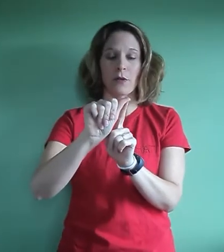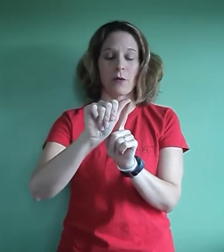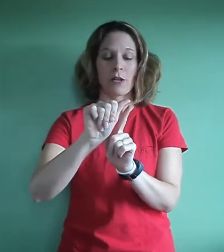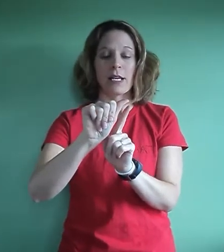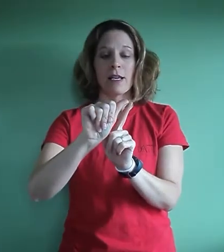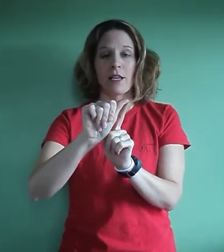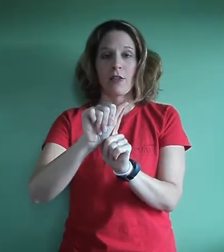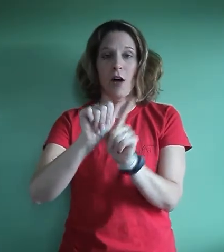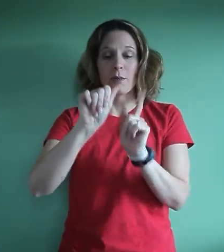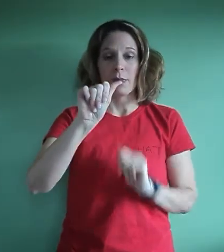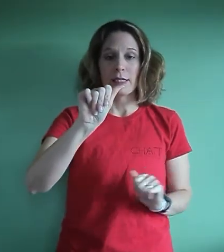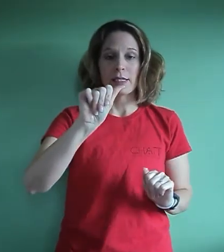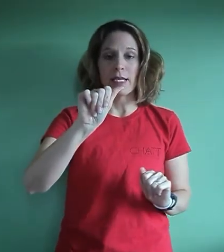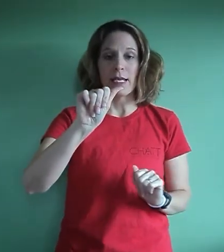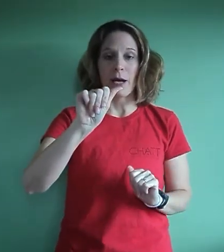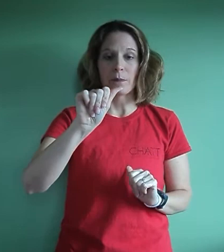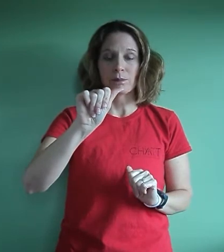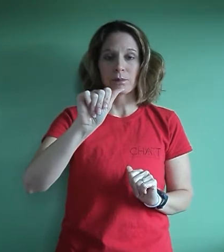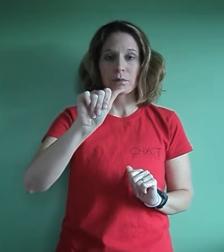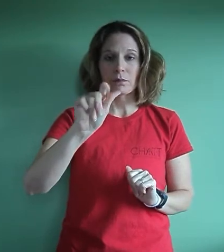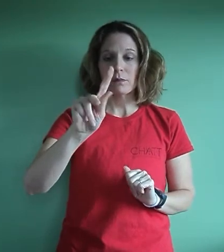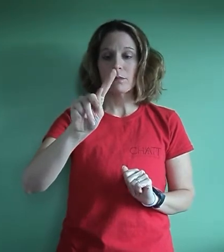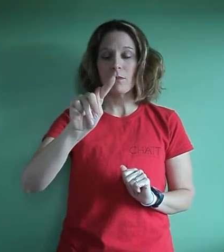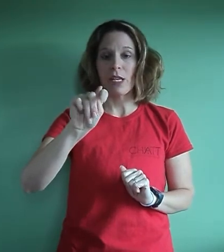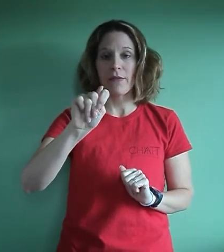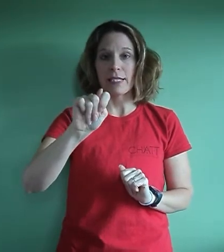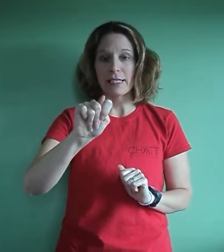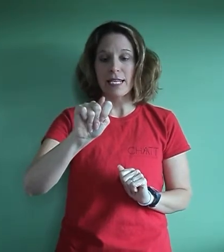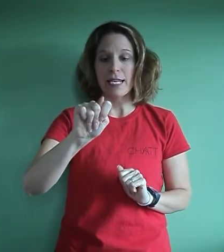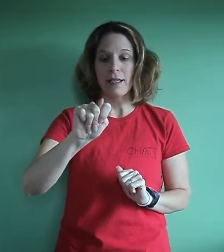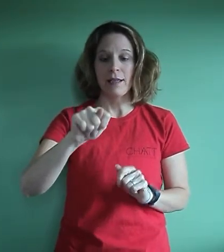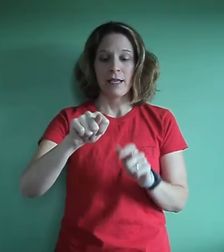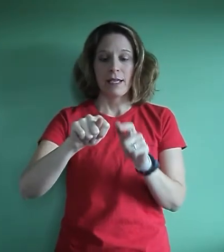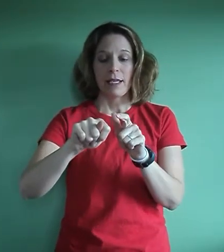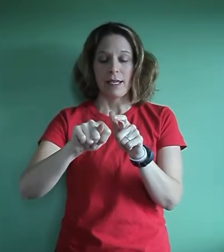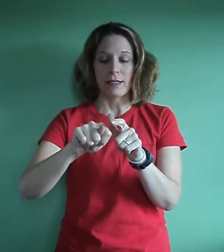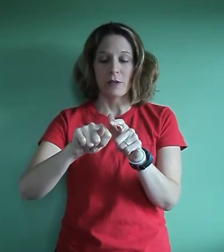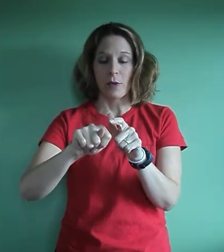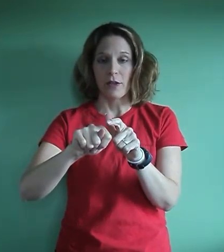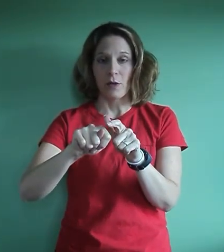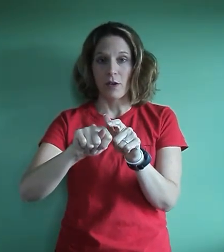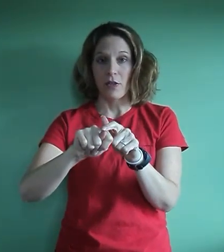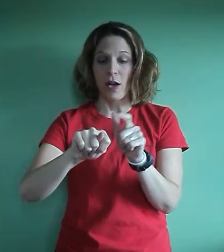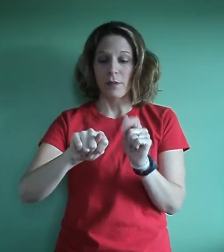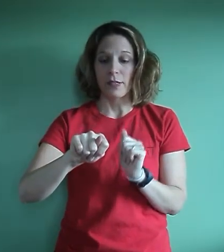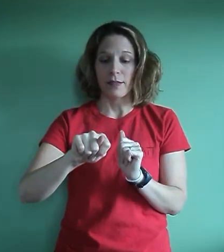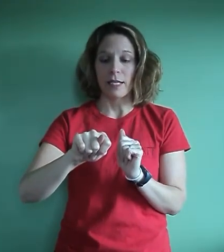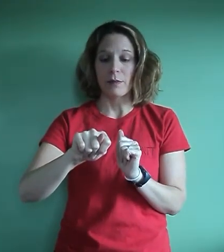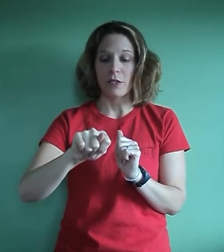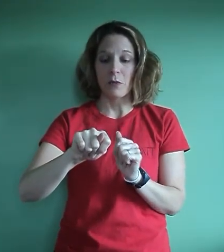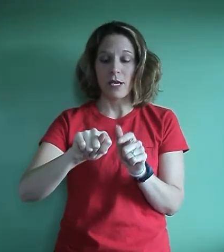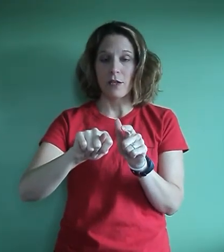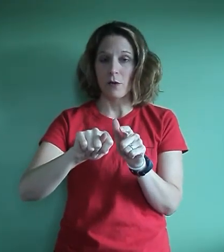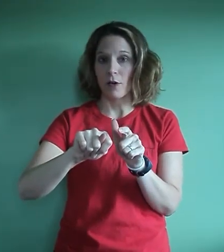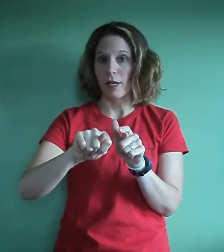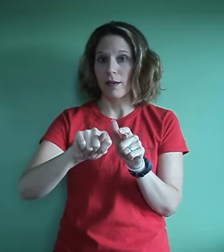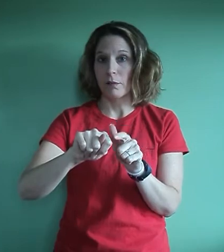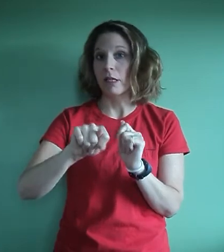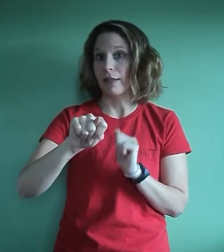your thumb sticking out. And then a T is with your thumb in between your middle and